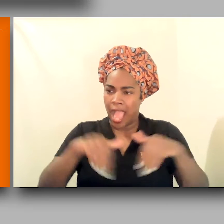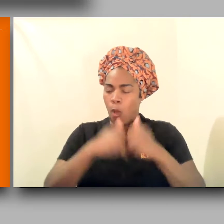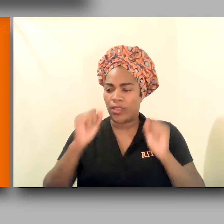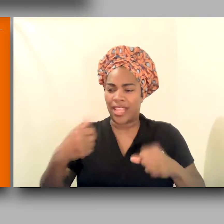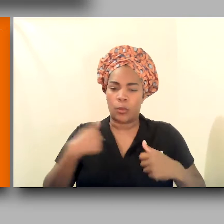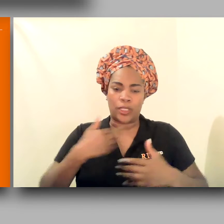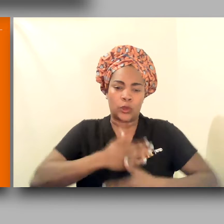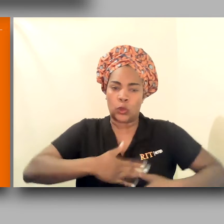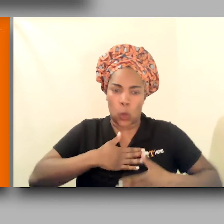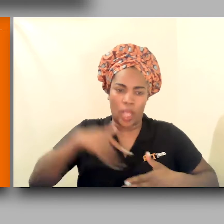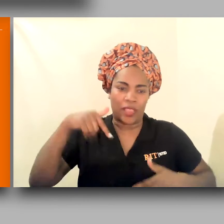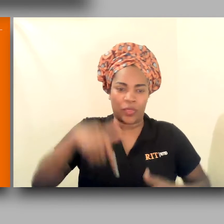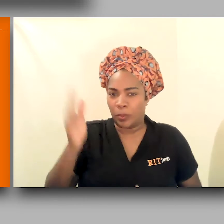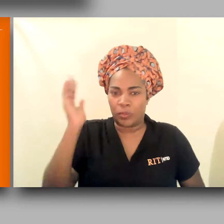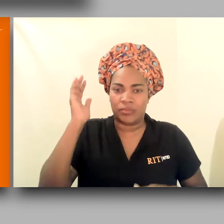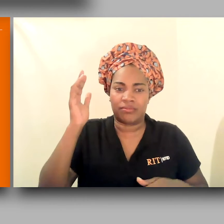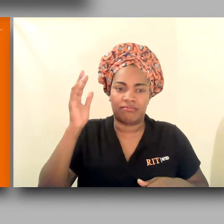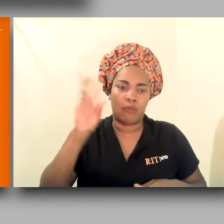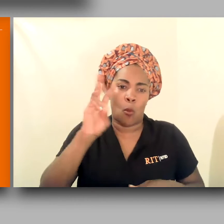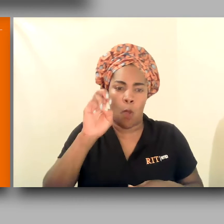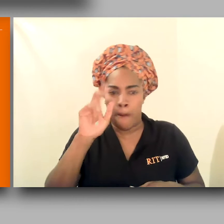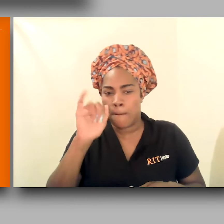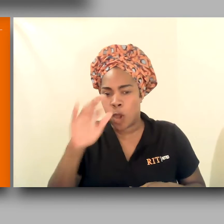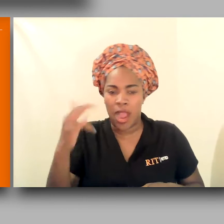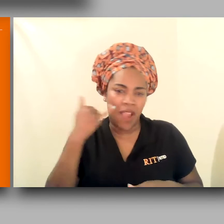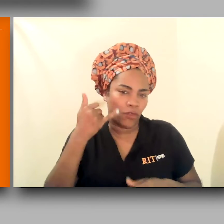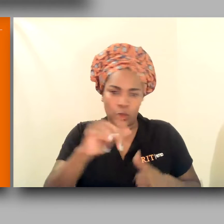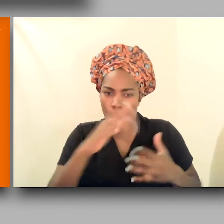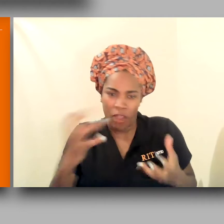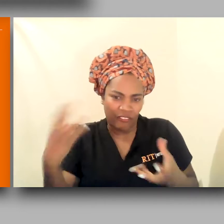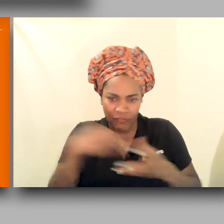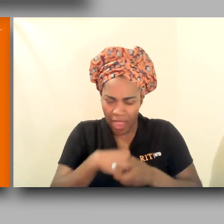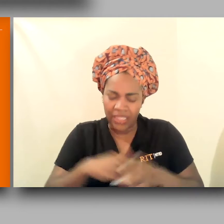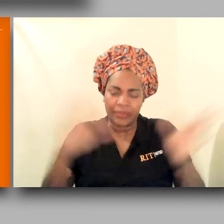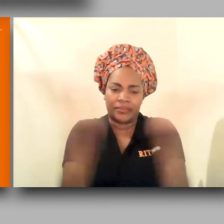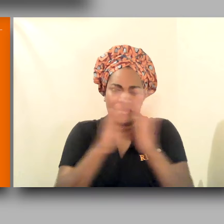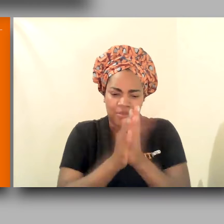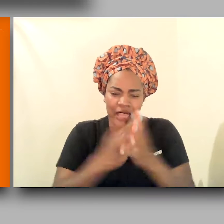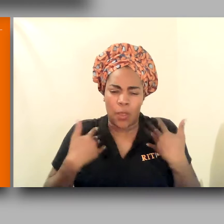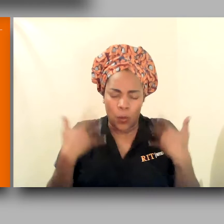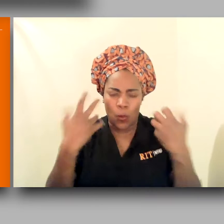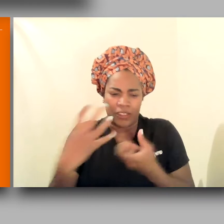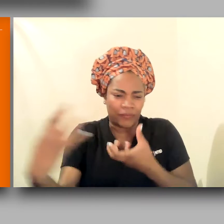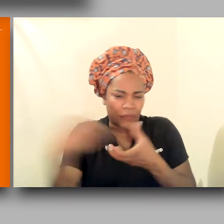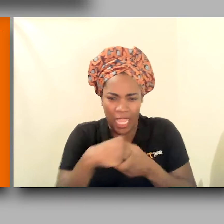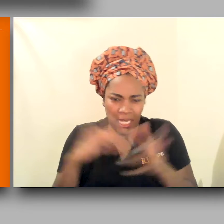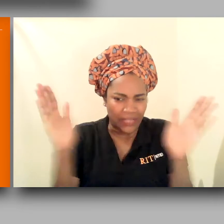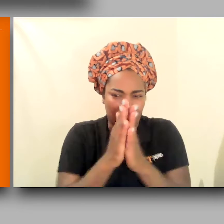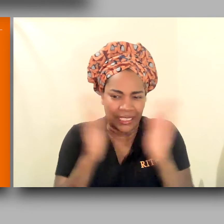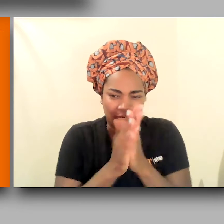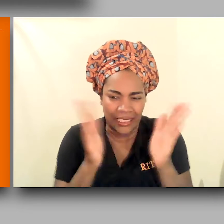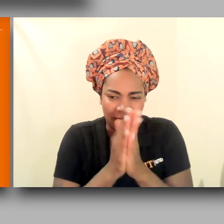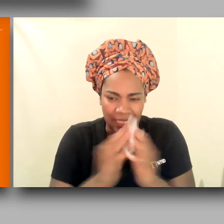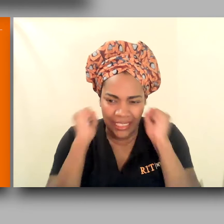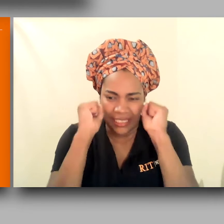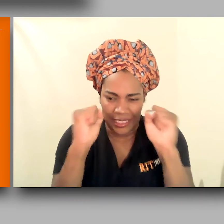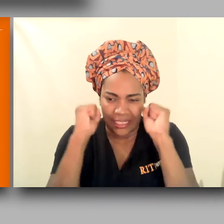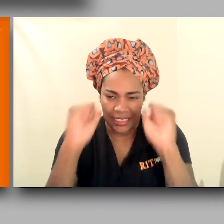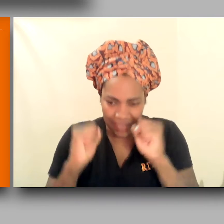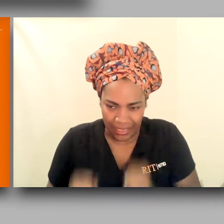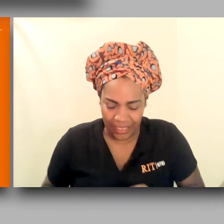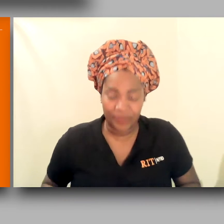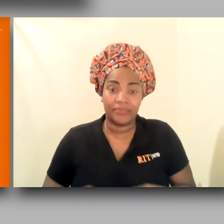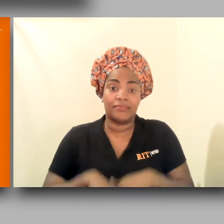How can we enjoy this, and get you involved? Okay, I want to get